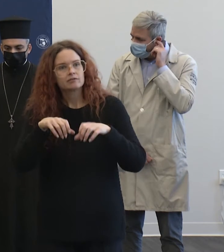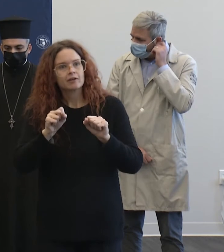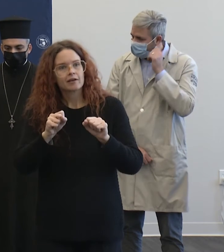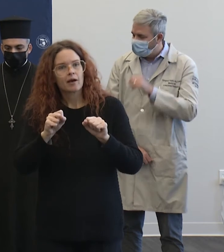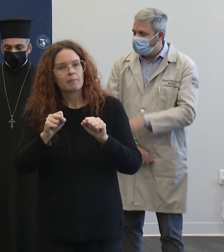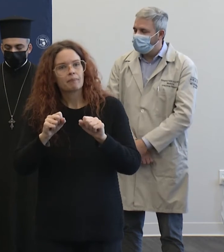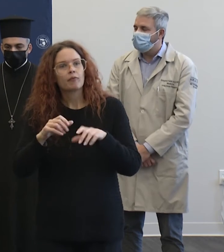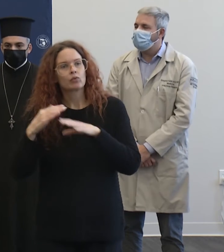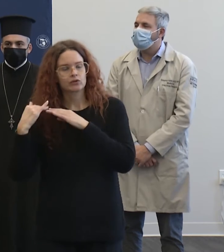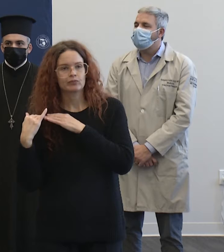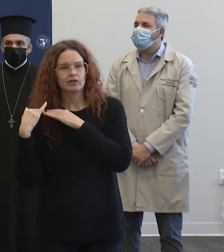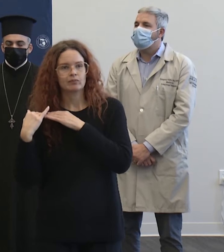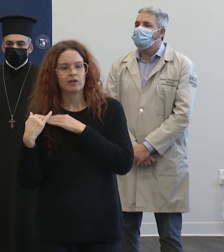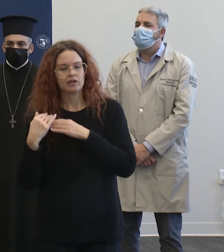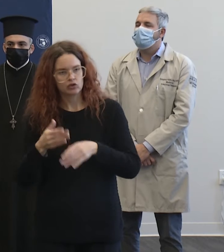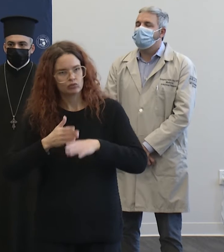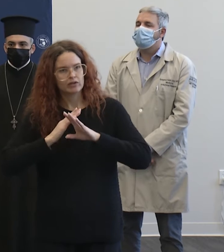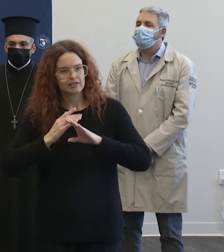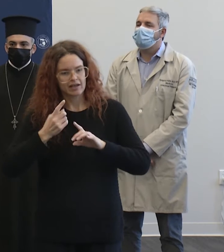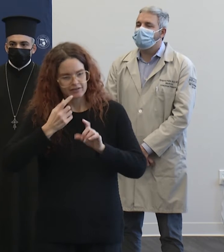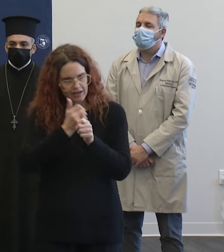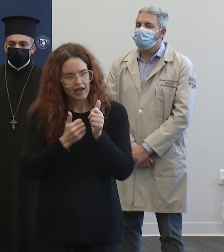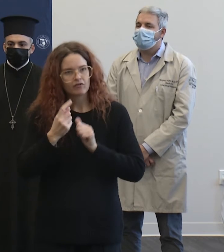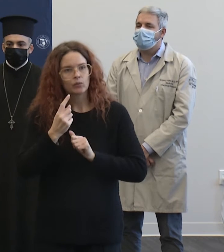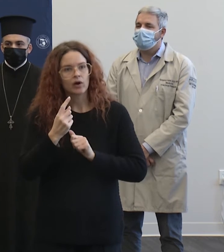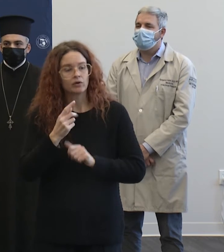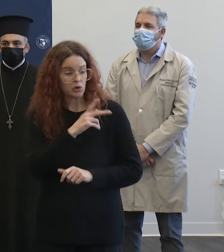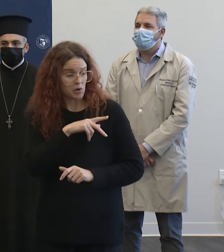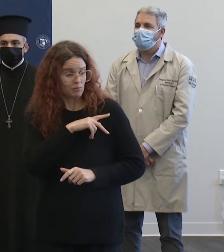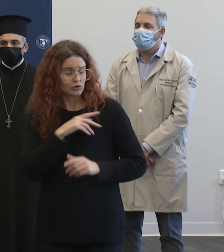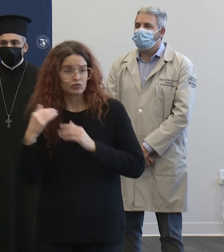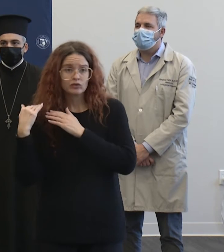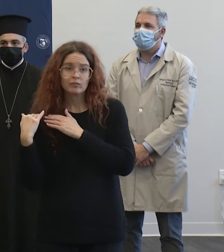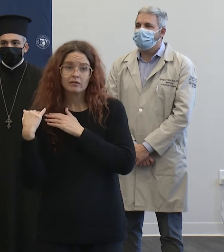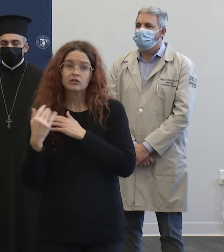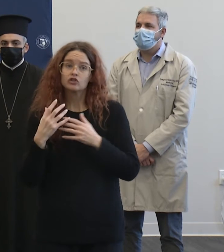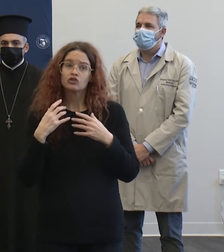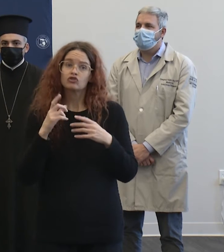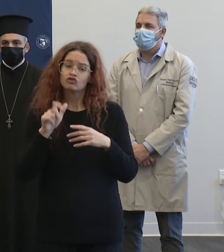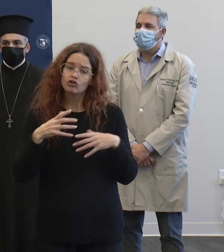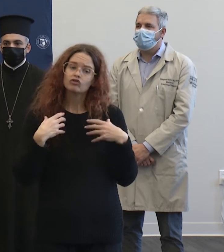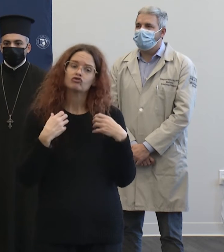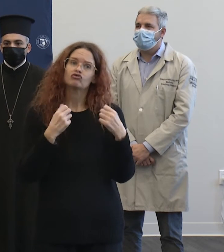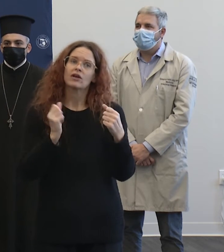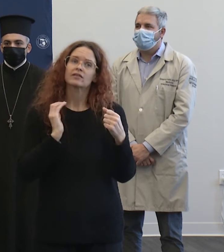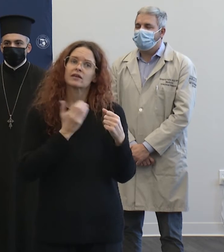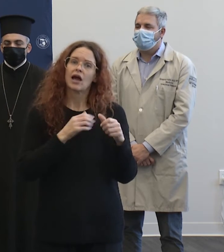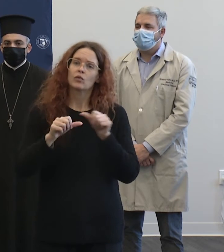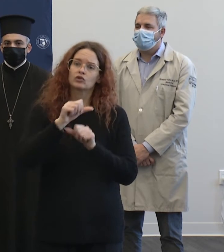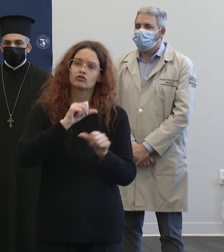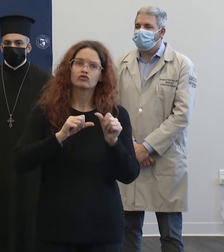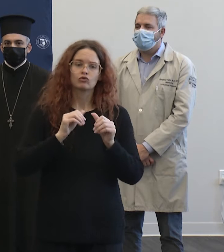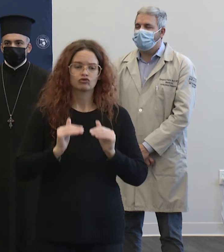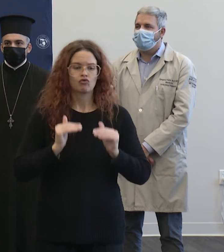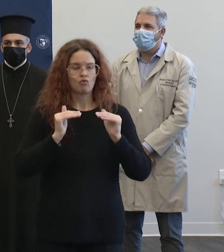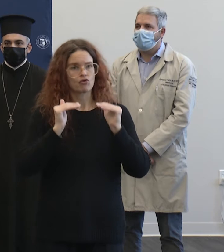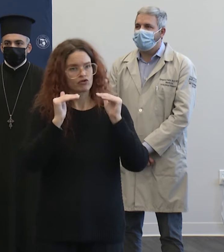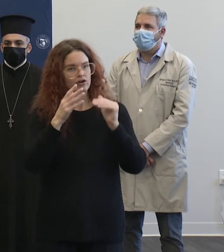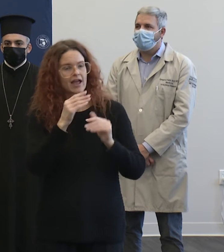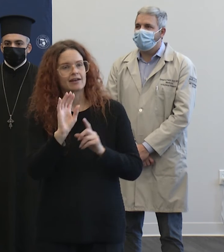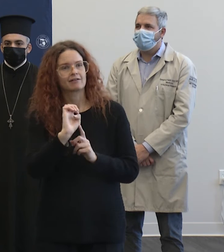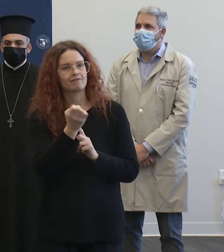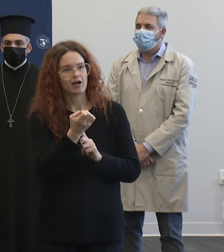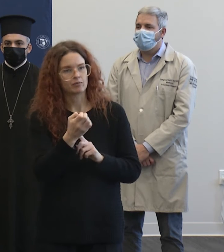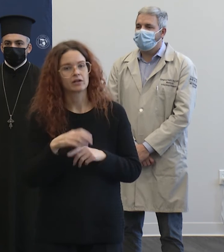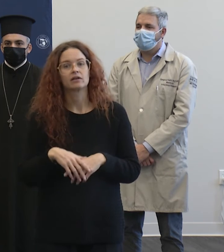contribution should be expected from everyone to strengthen our social fabric and to improve the social order and environment.